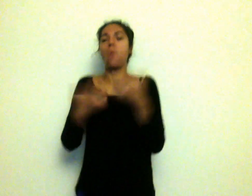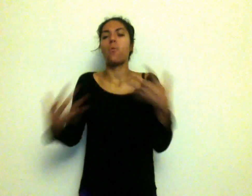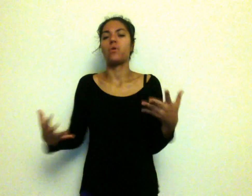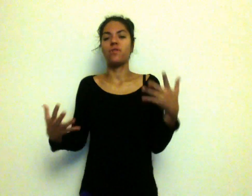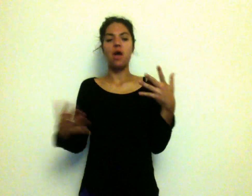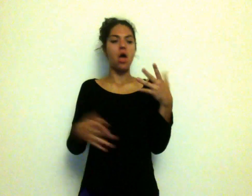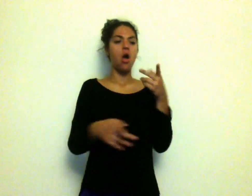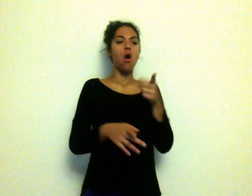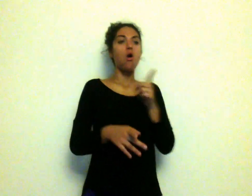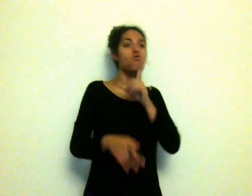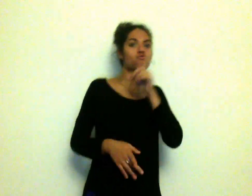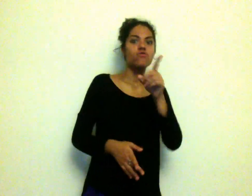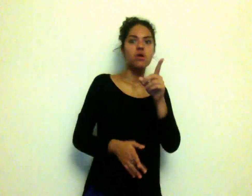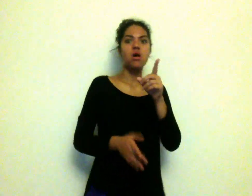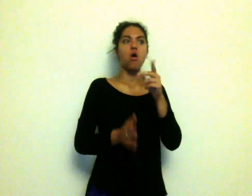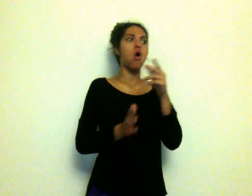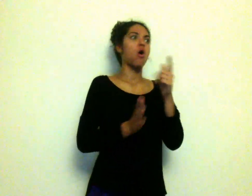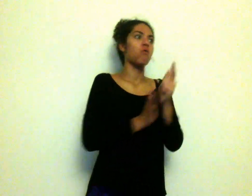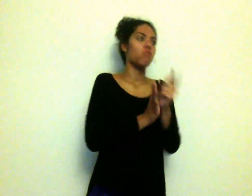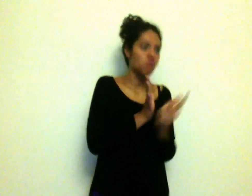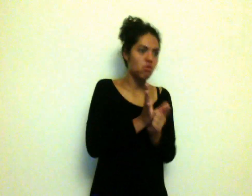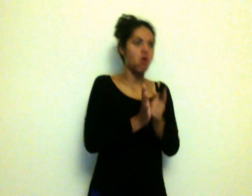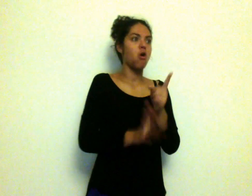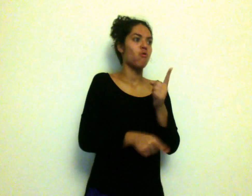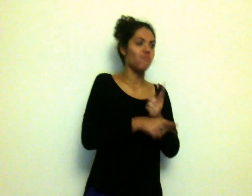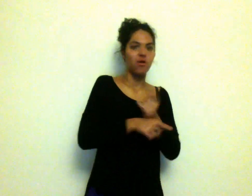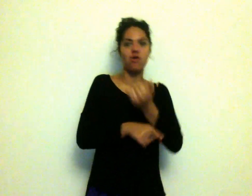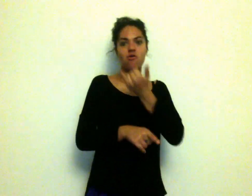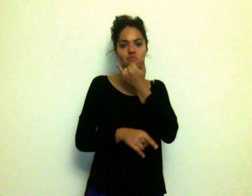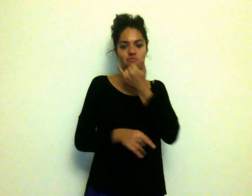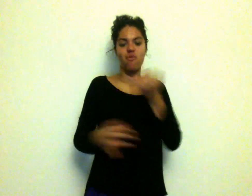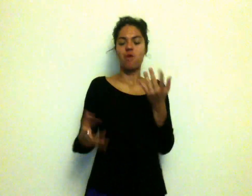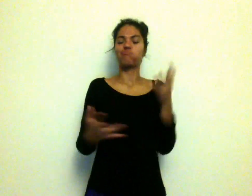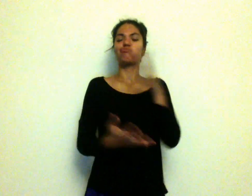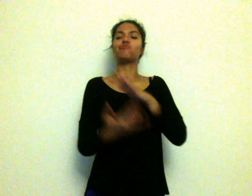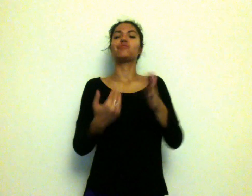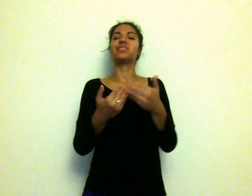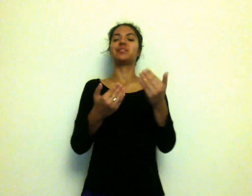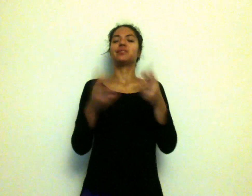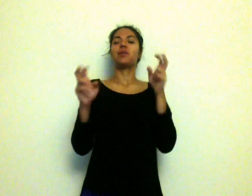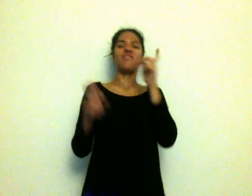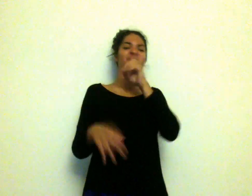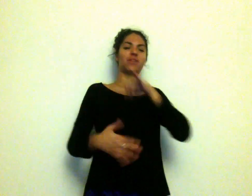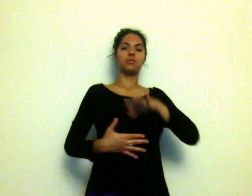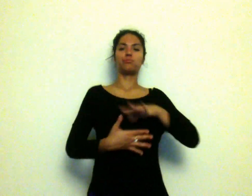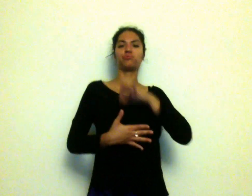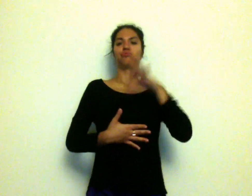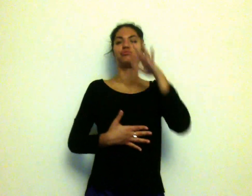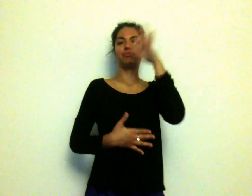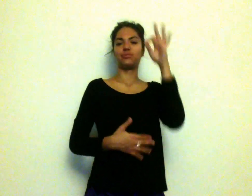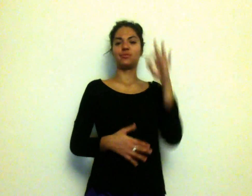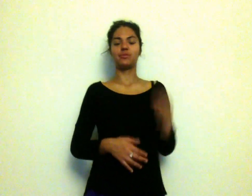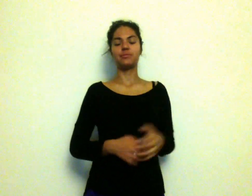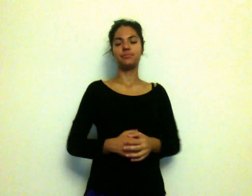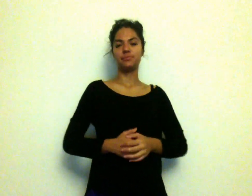When you think about the religion of Hinduism, what images come to mind? Do you imagine faraway people in faraway places like